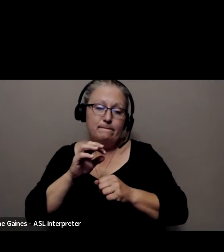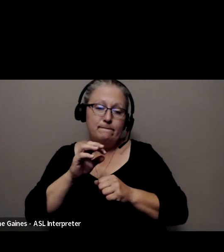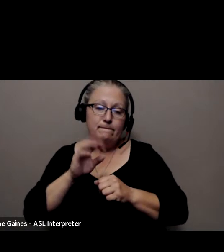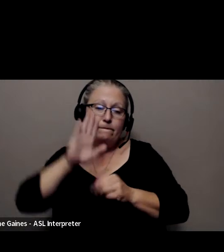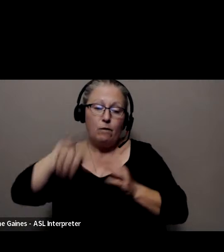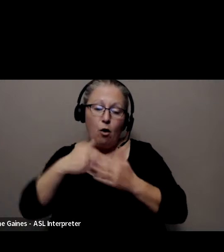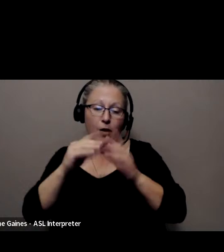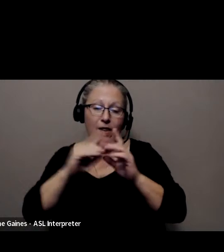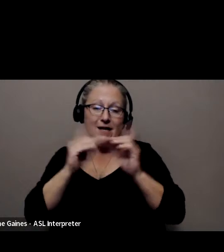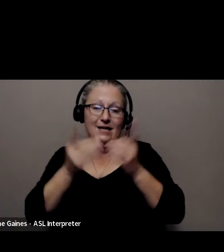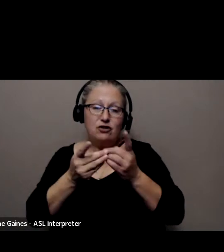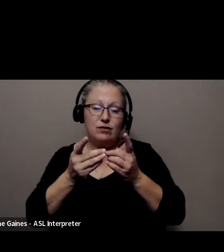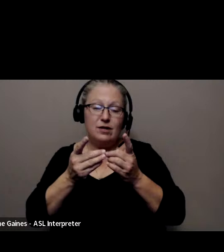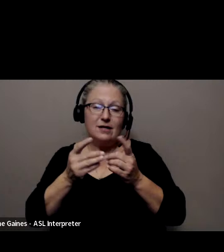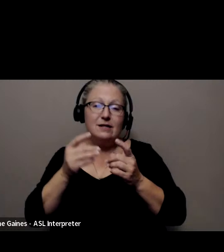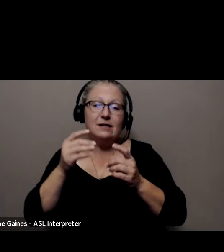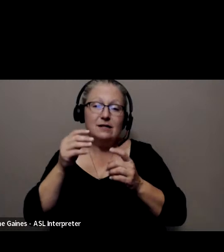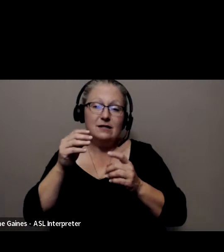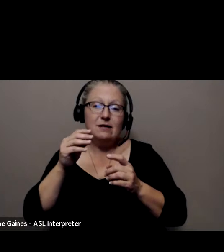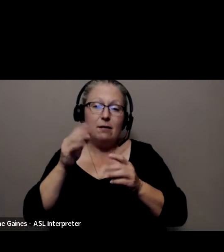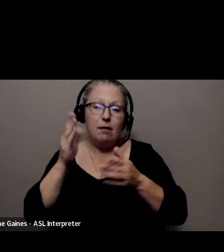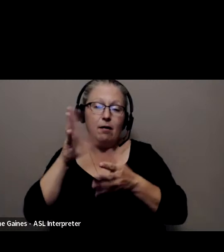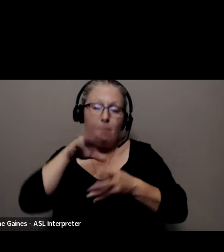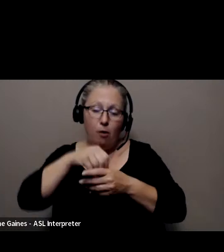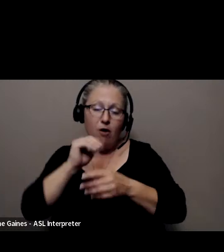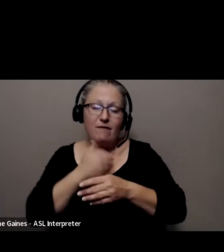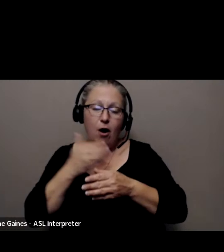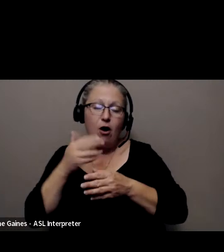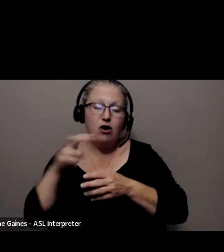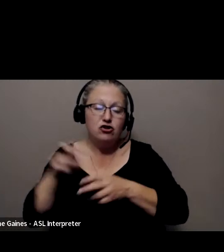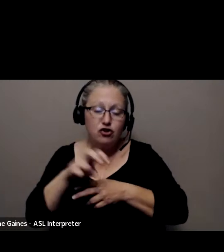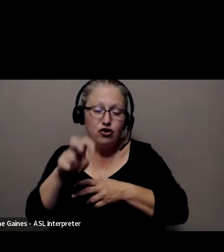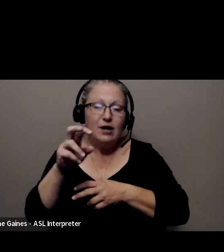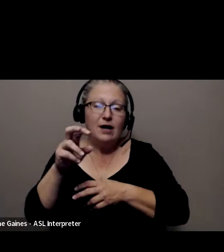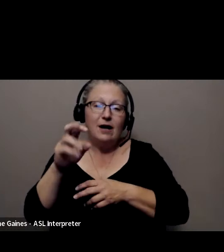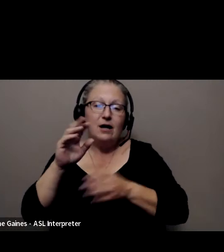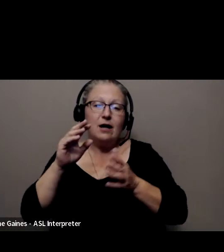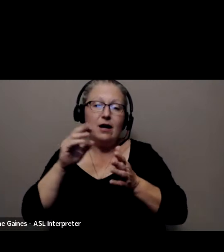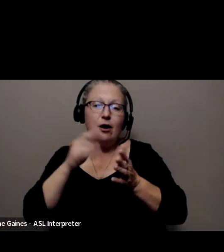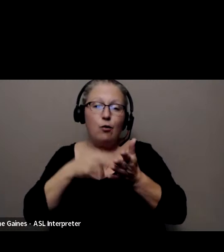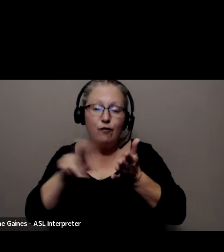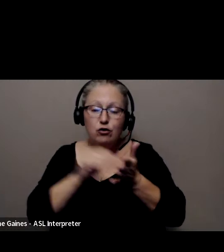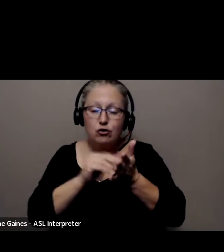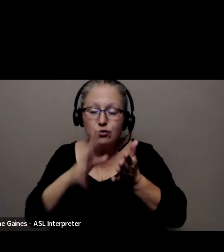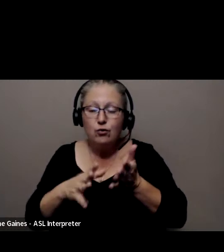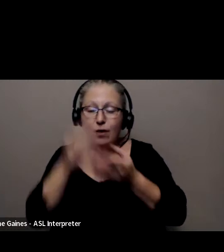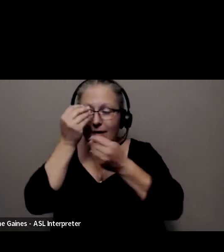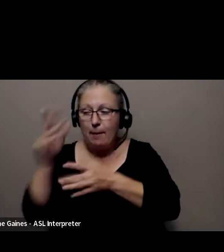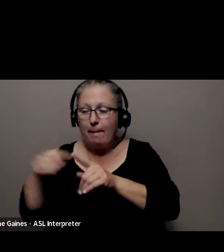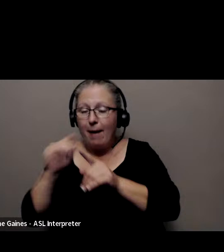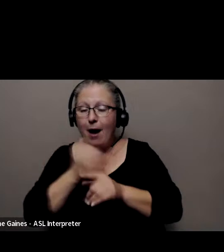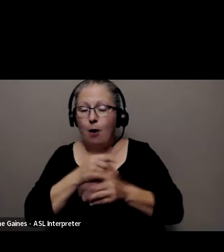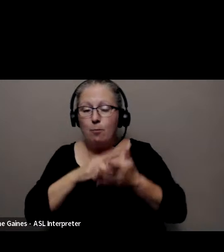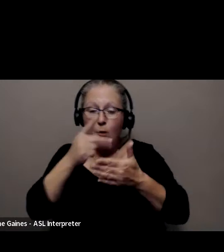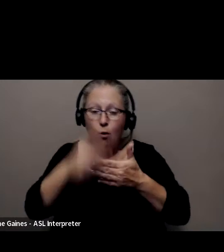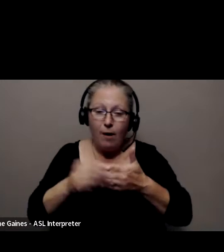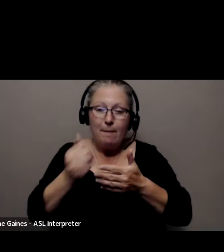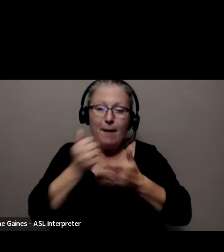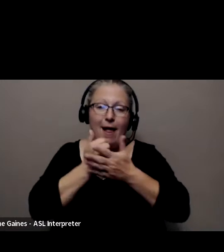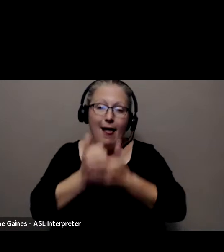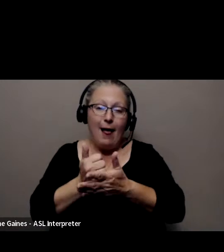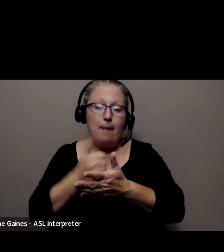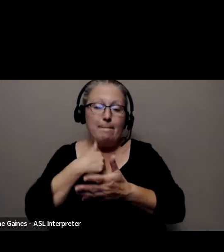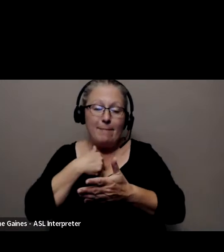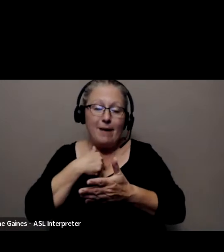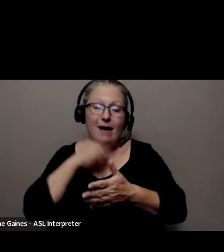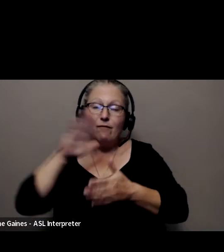all the district departments who've been part of our journey, student services, referring students, telling them about our program, and helping me through all the